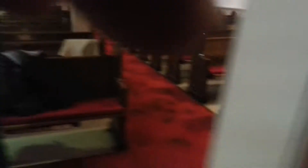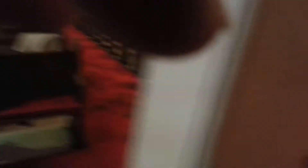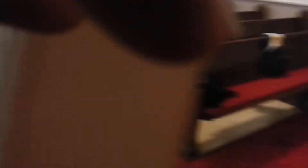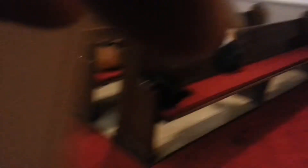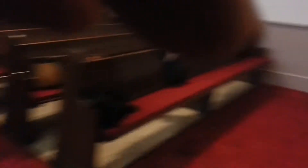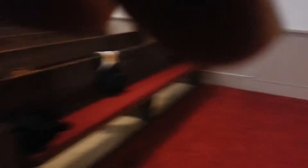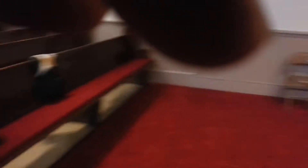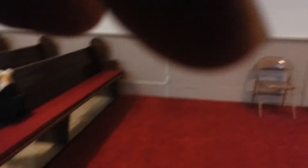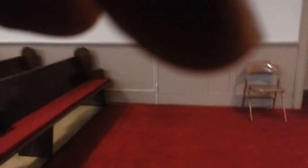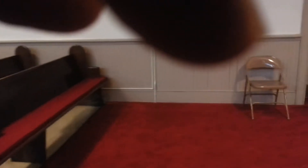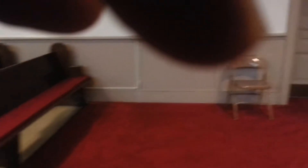you got to work on the movement. Okay?